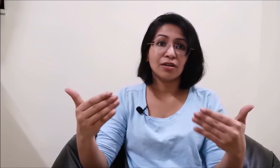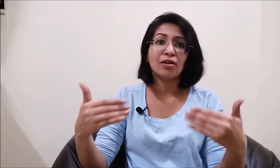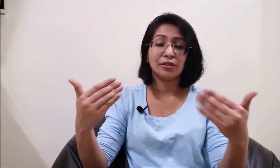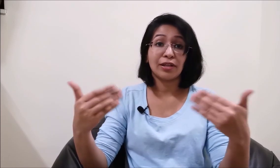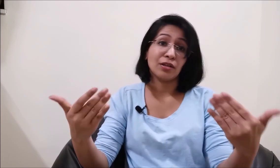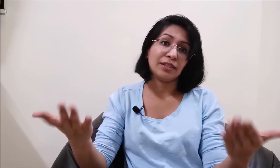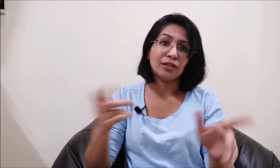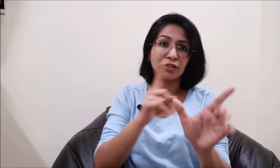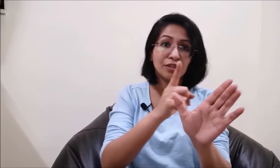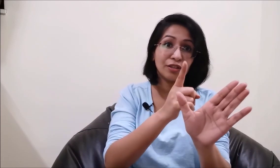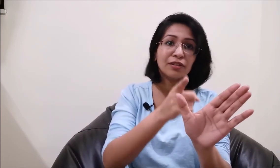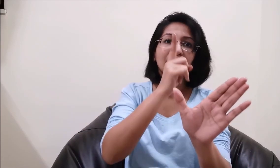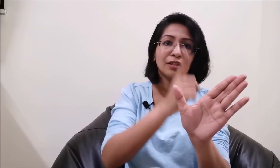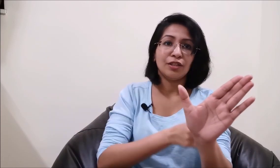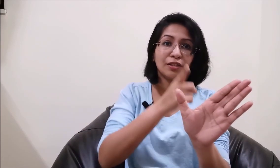or regularly, year.